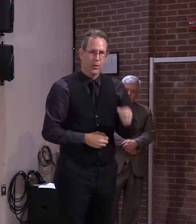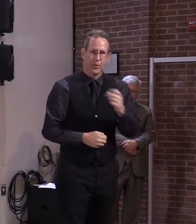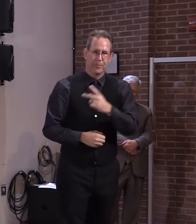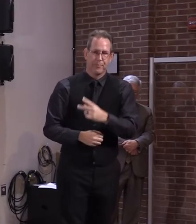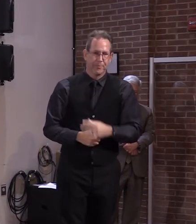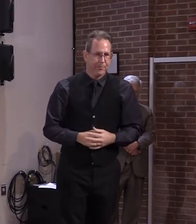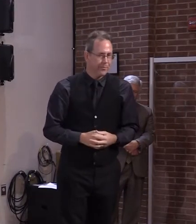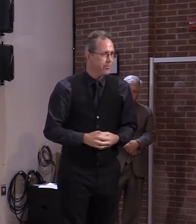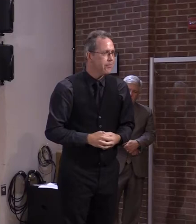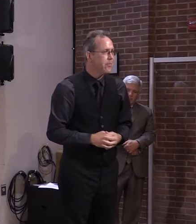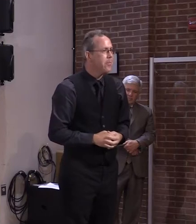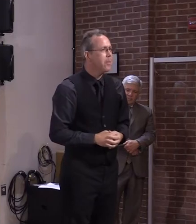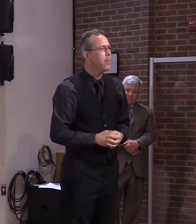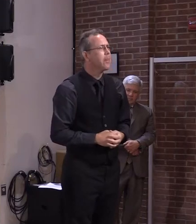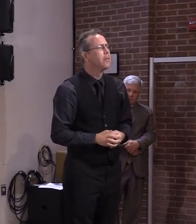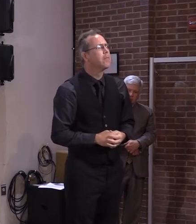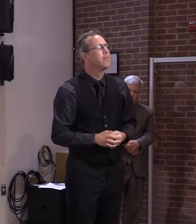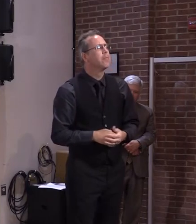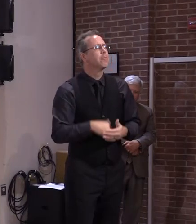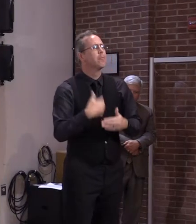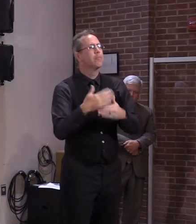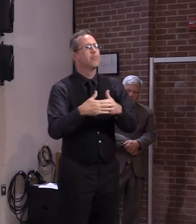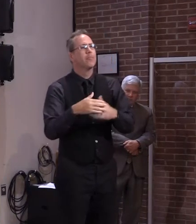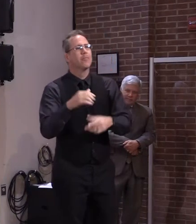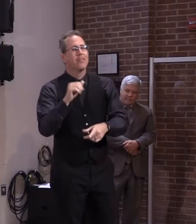Okay. All right, we'll go back to you now, Lisa. Sorry about that.